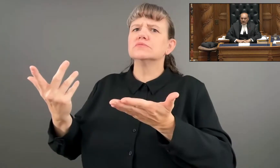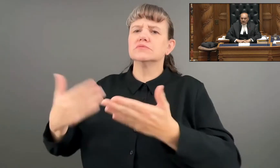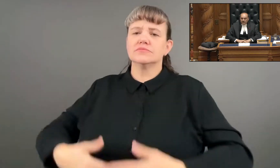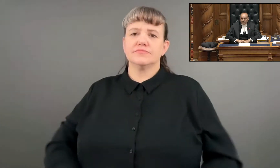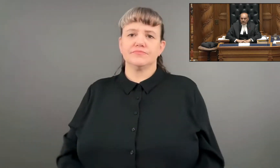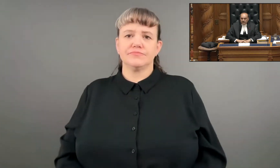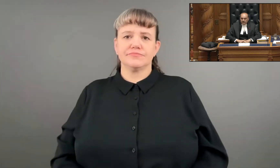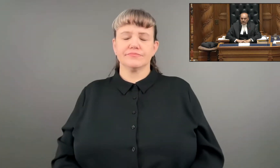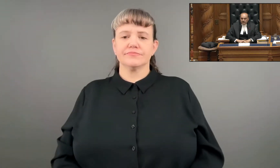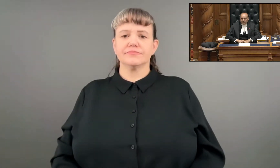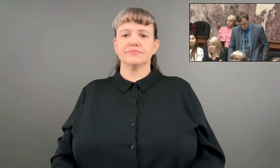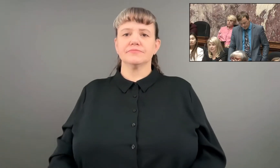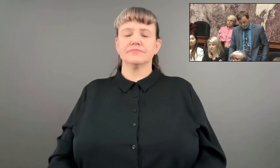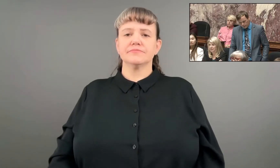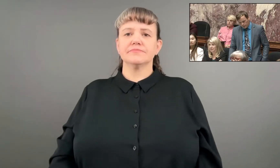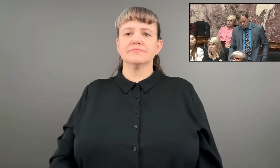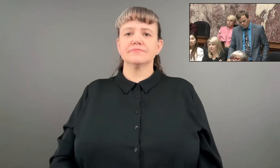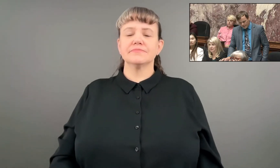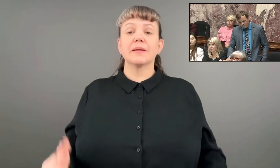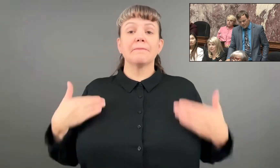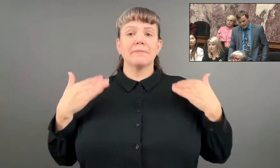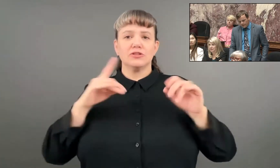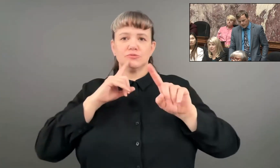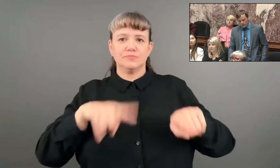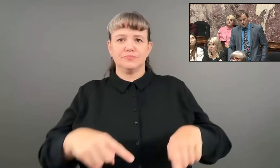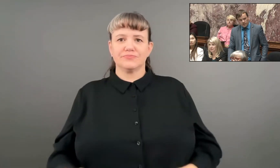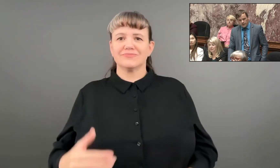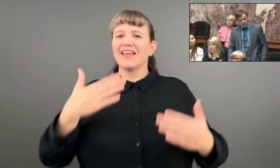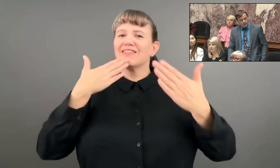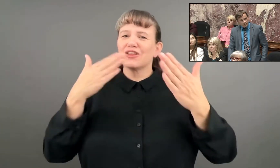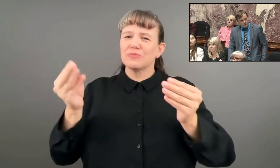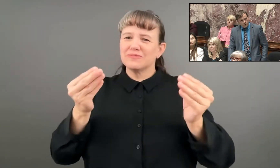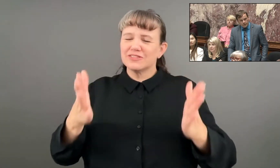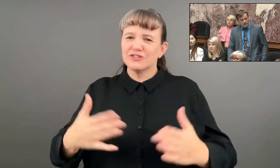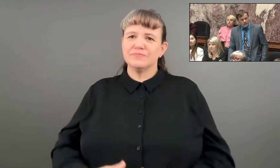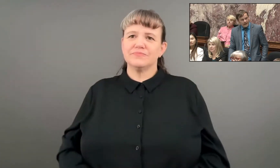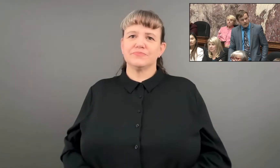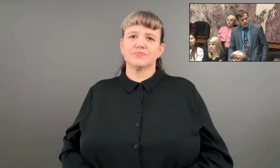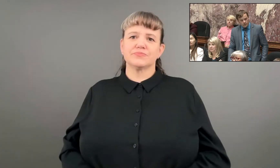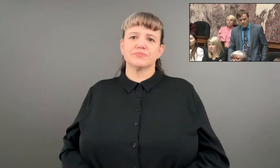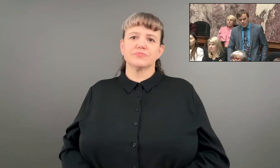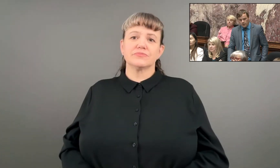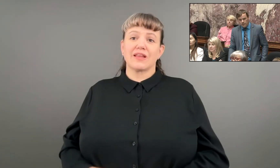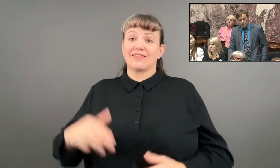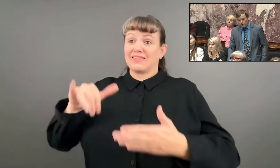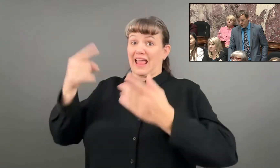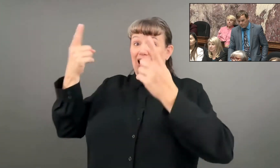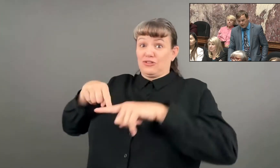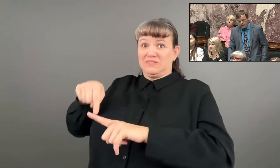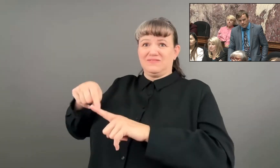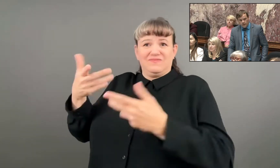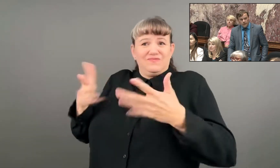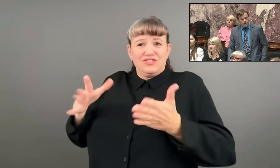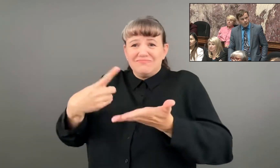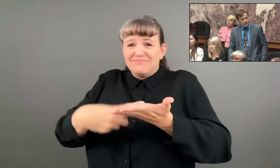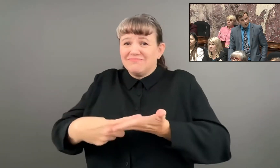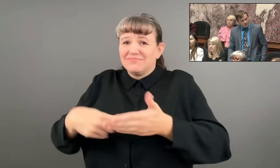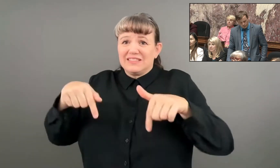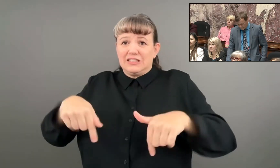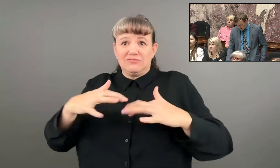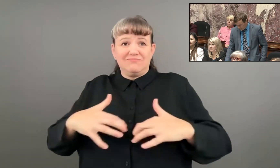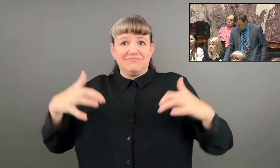Minister. Thank you, Honourable Speaker. We debated that agreement here on this floor. It's in the Hansard. The member can read about it. There